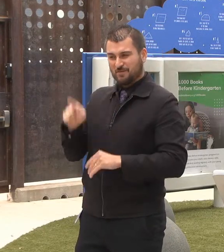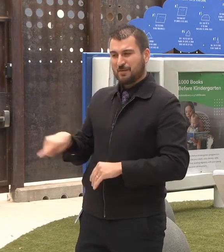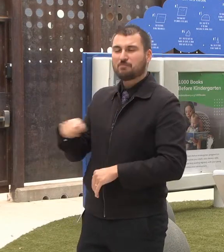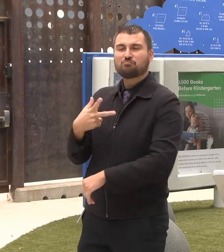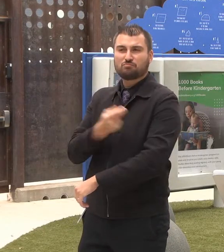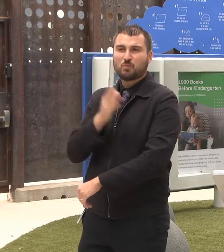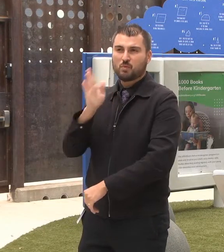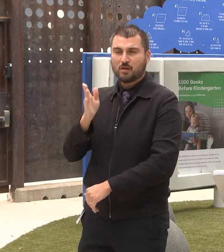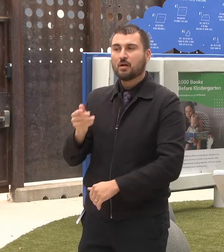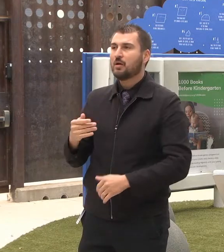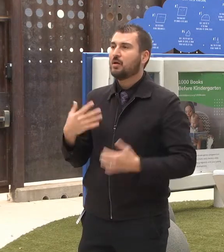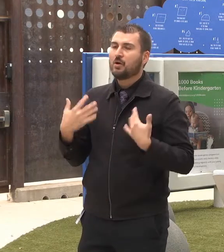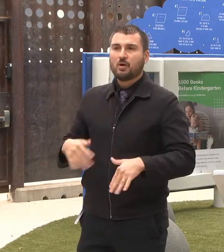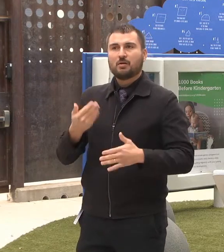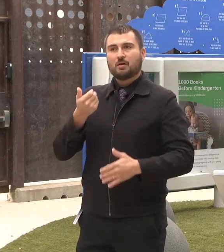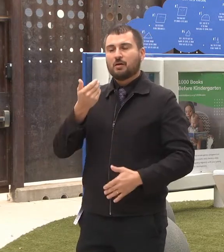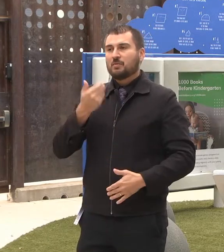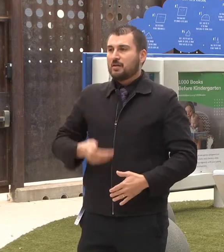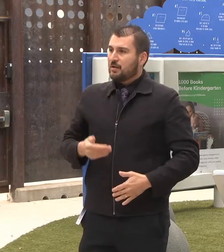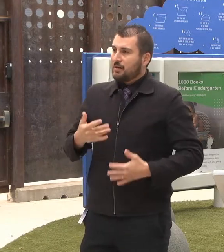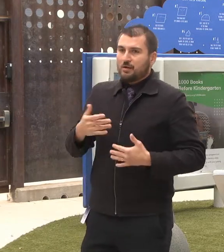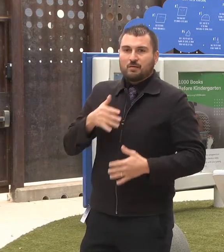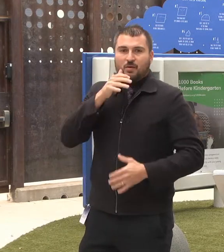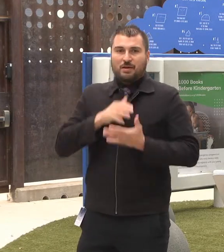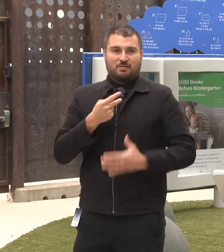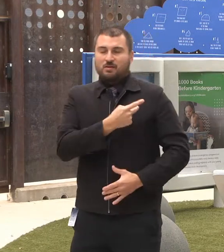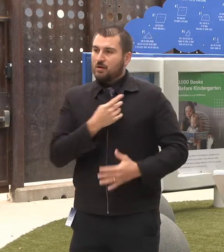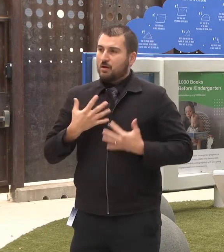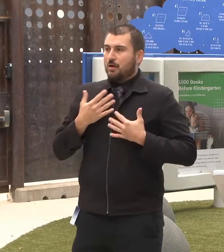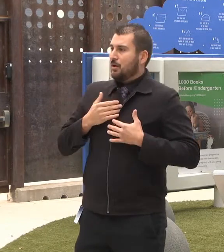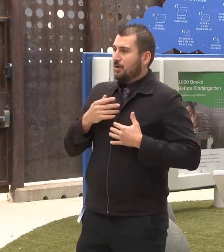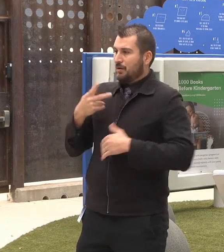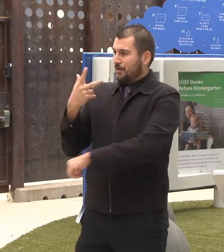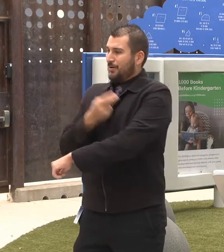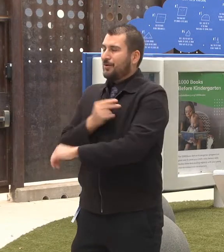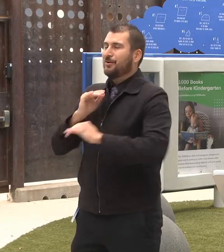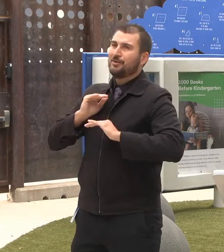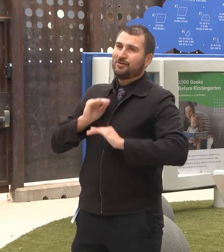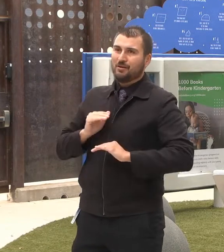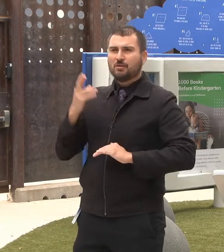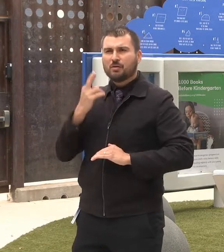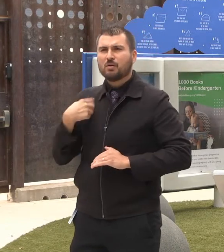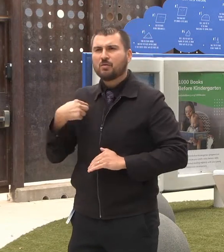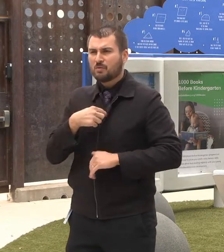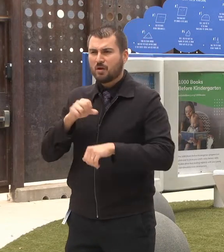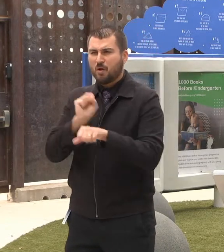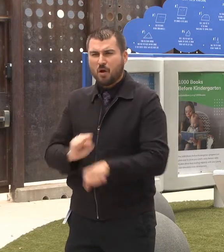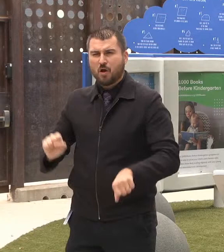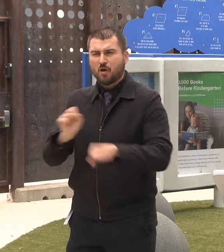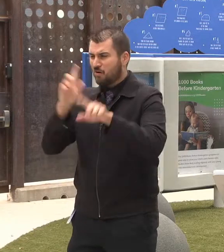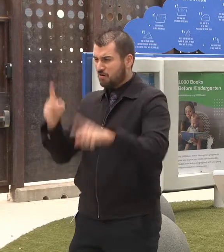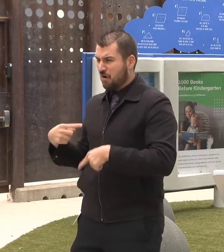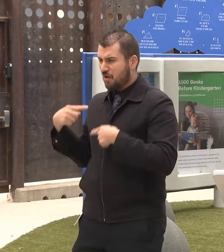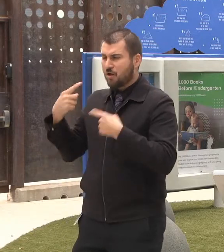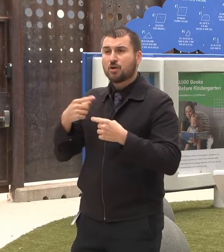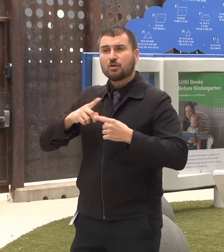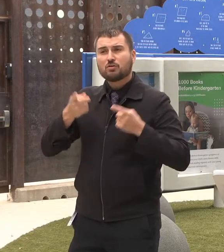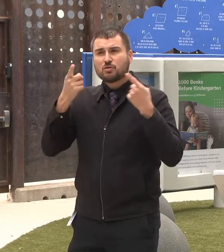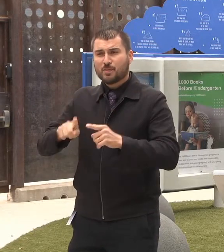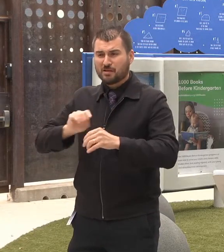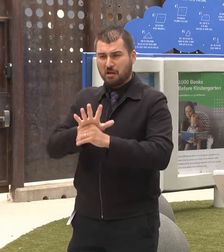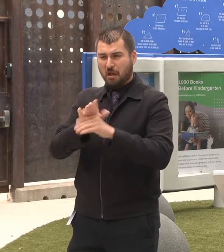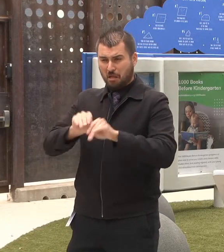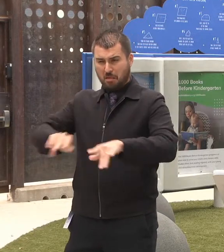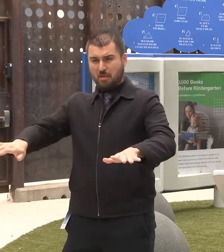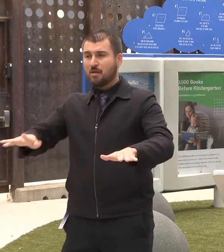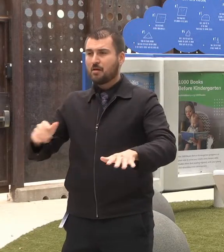a huge relief for someone like myself and my wife, where we have worked so hard during this pandemic to ensure